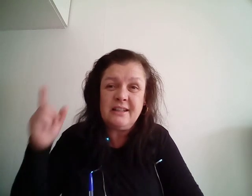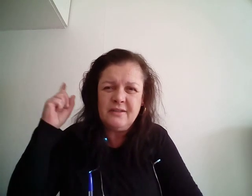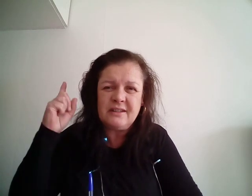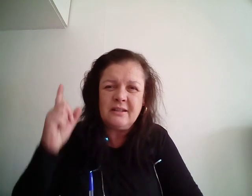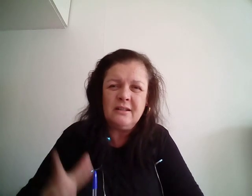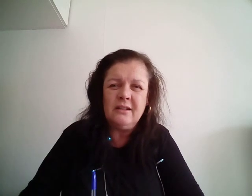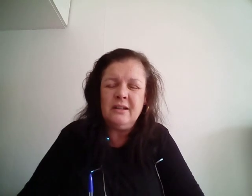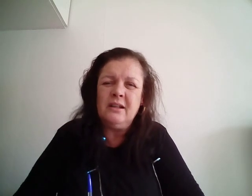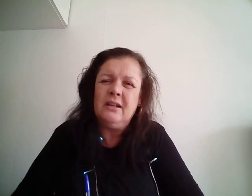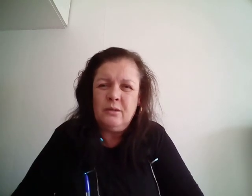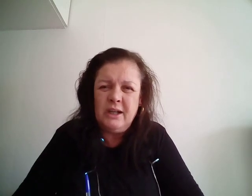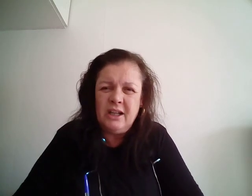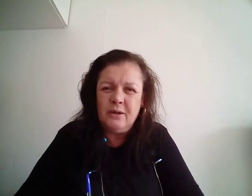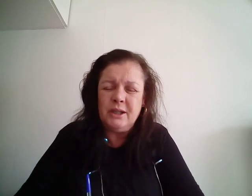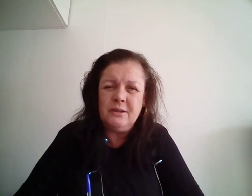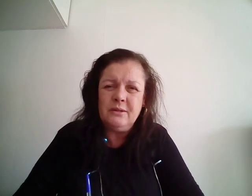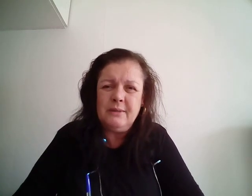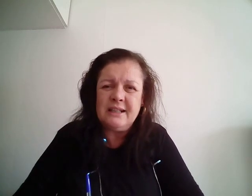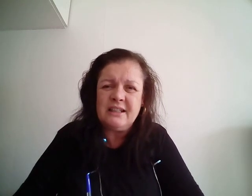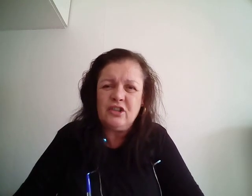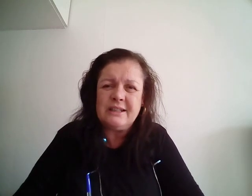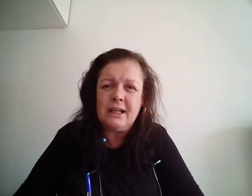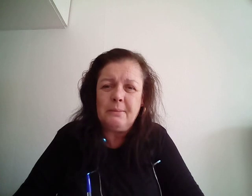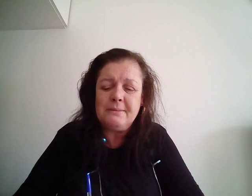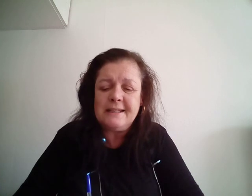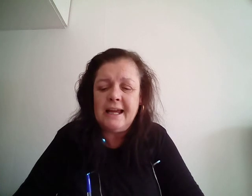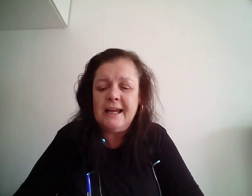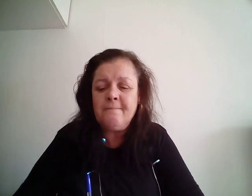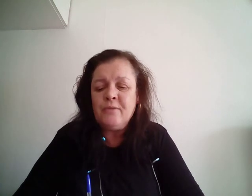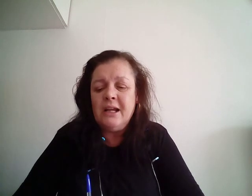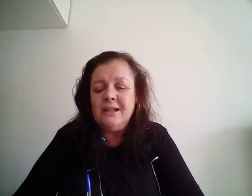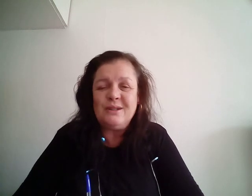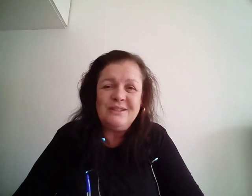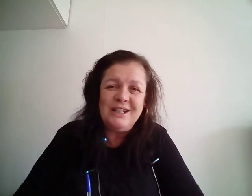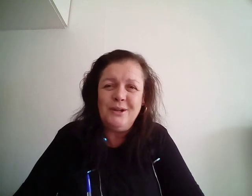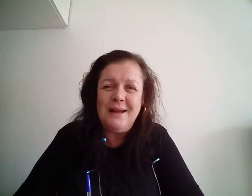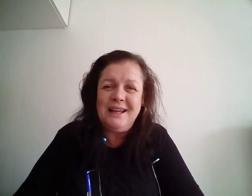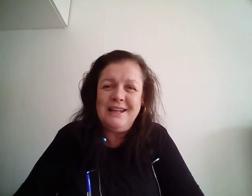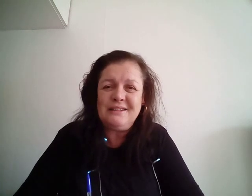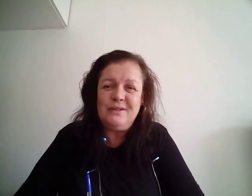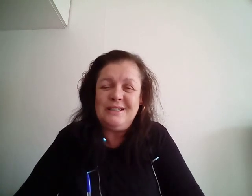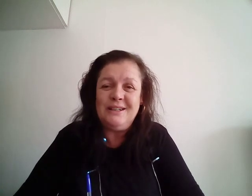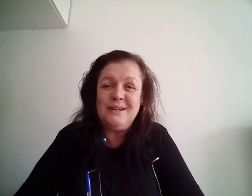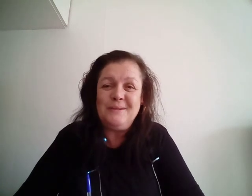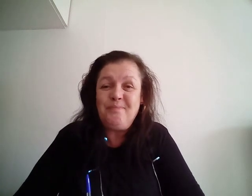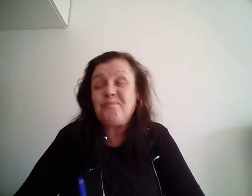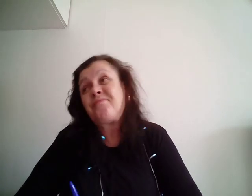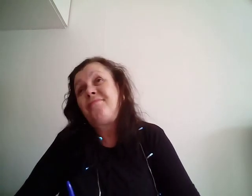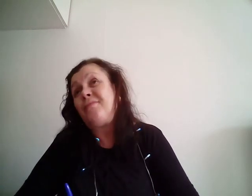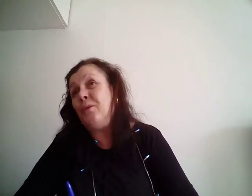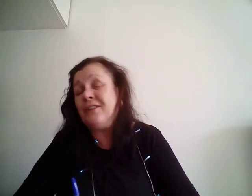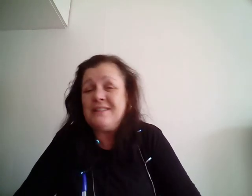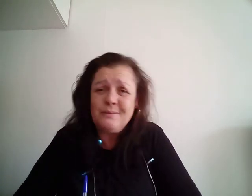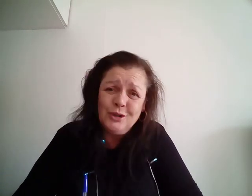serves we know who, my delicious little babies, okay? So until my next video, whether it's